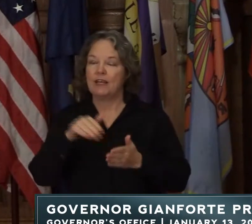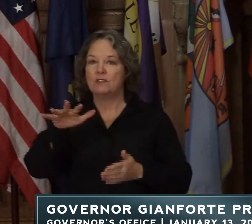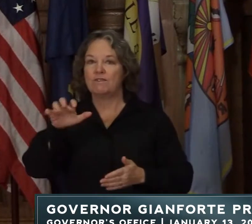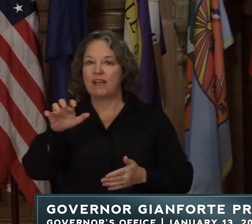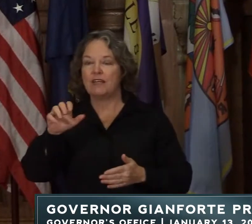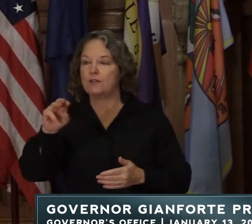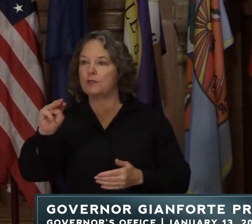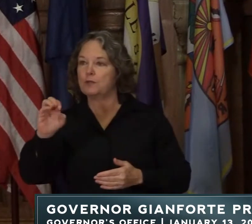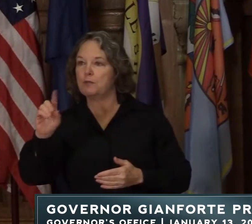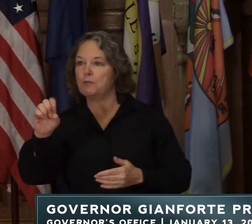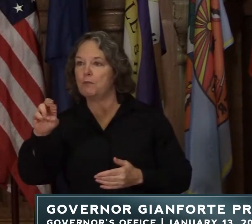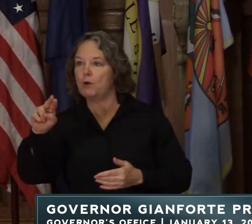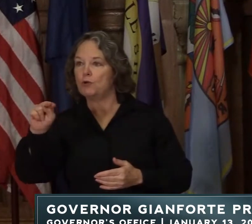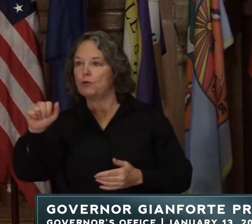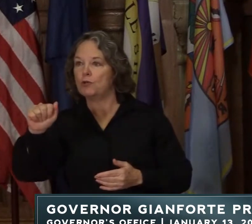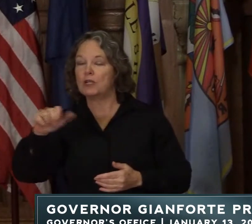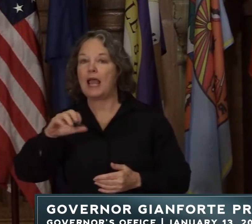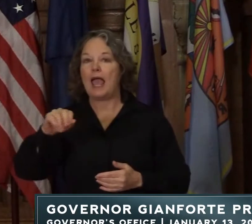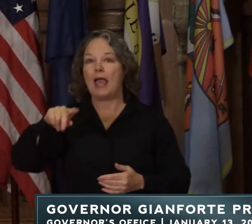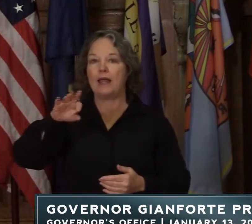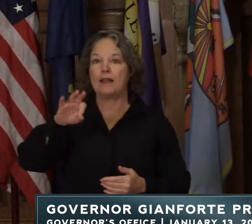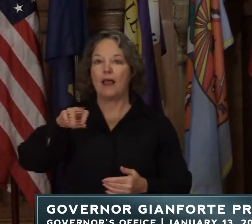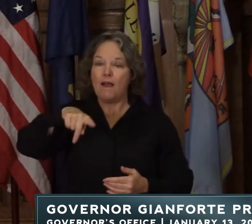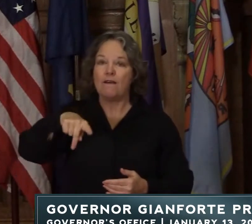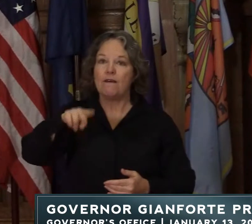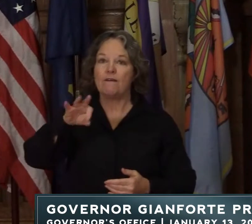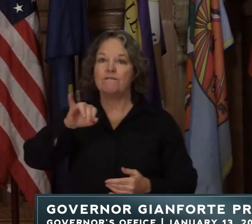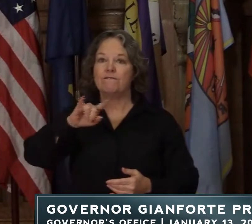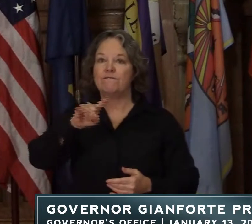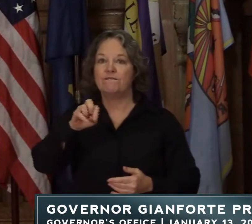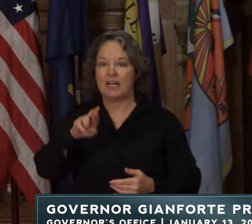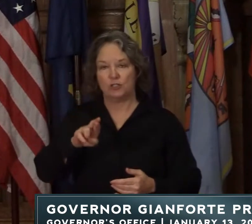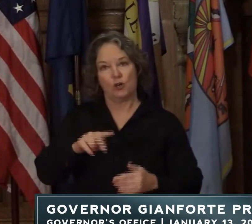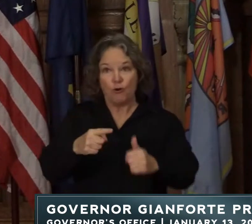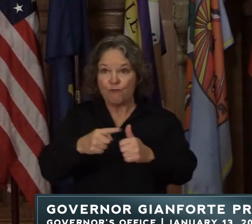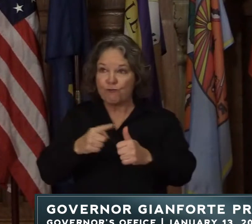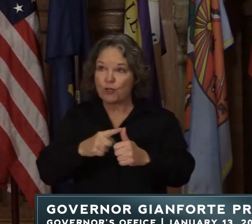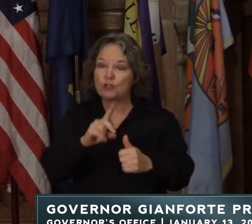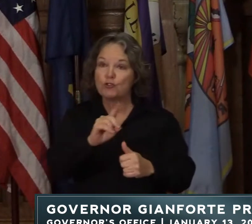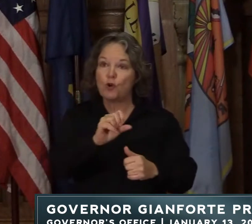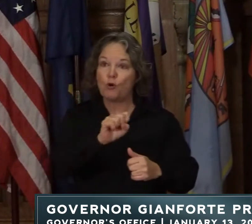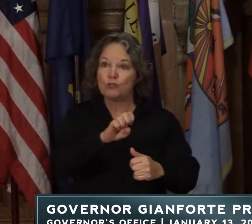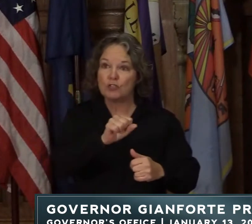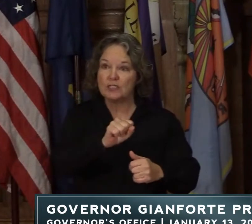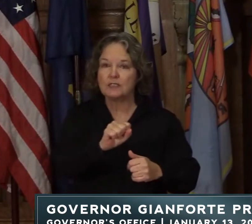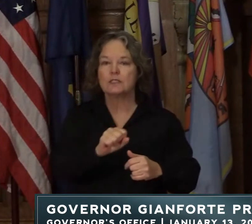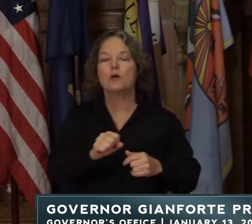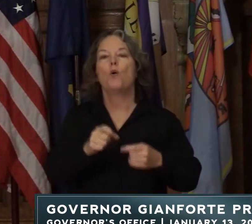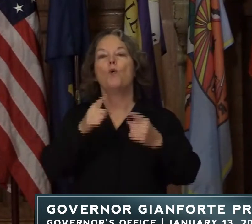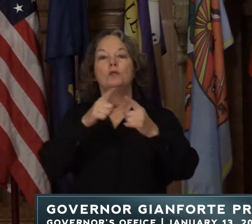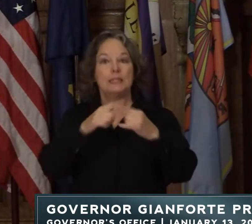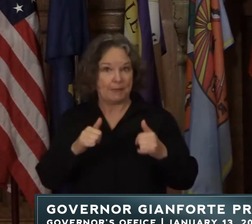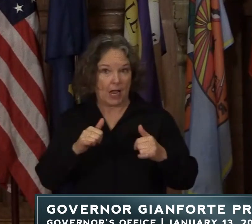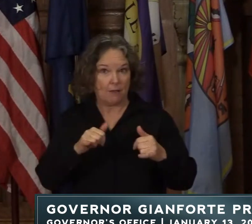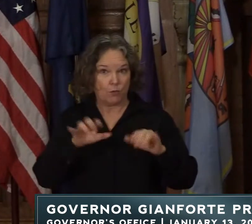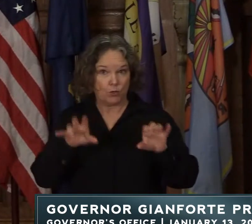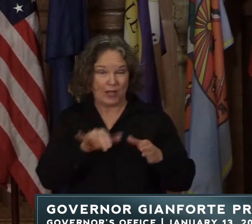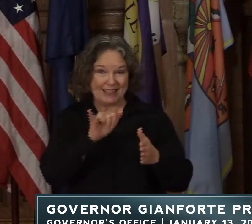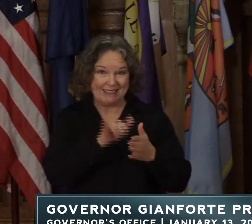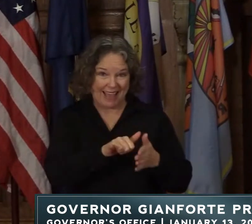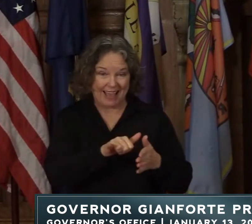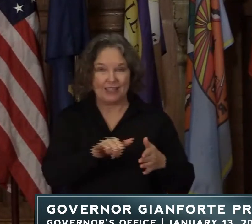13,500 Moderna and Pfizer doses coming in. Those are first doses. But at the same time that we're tracking those first doses, be aware